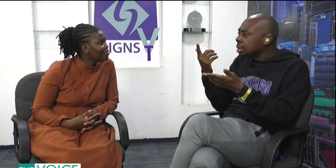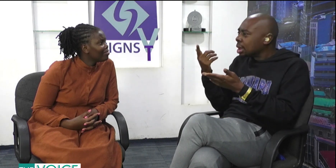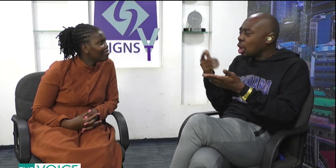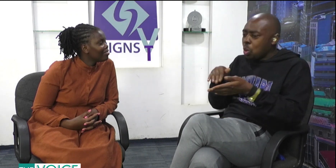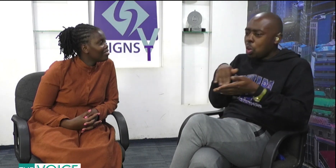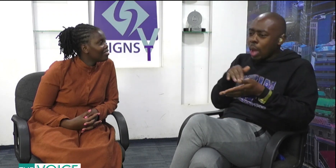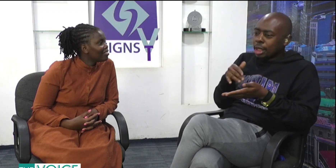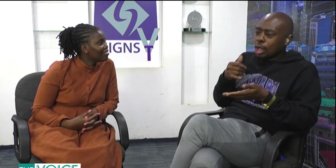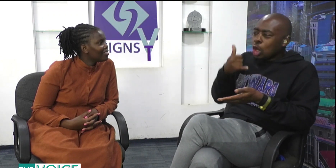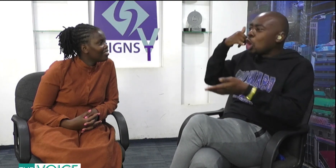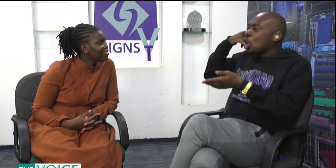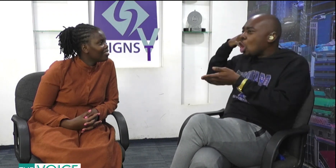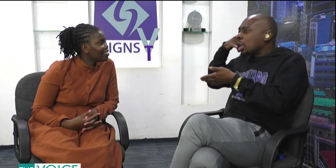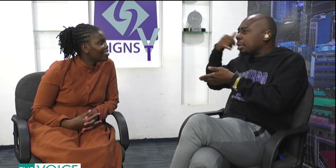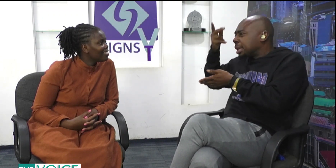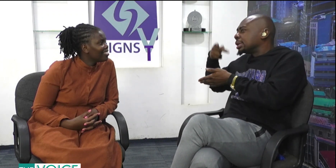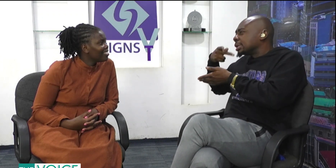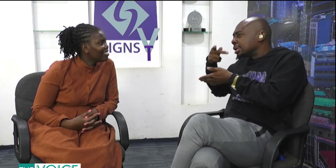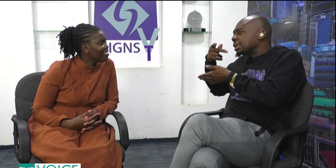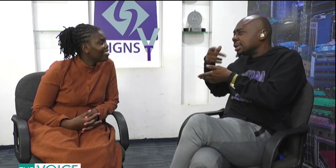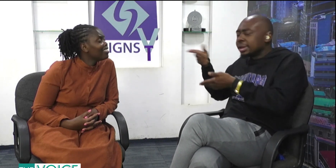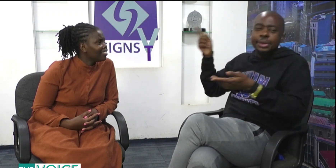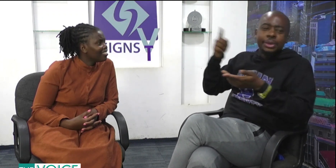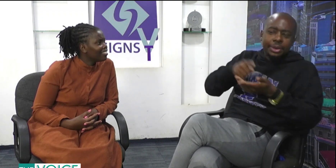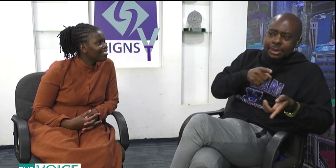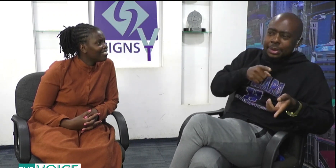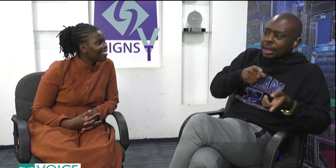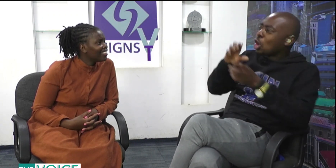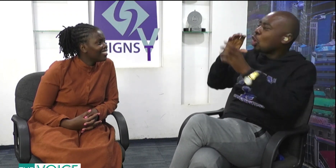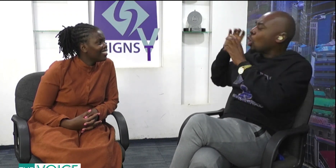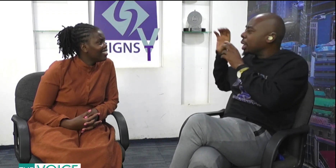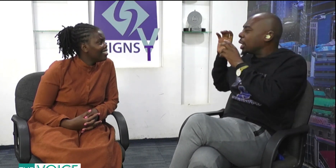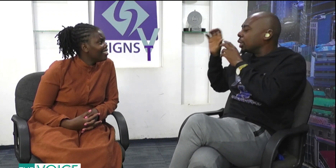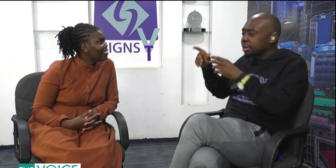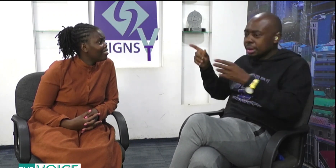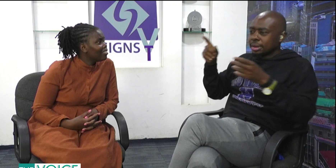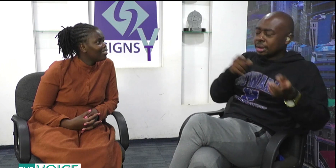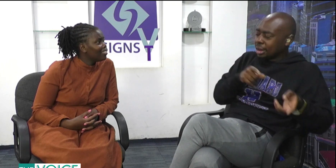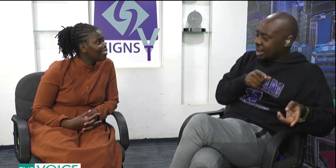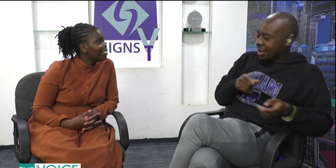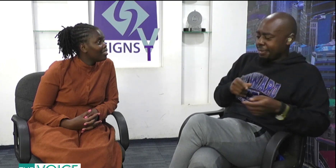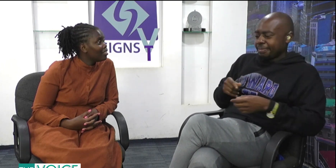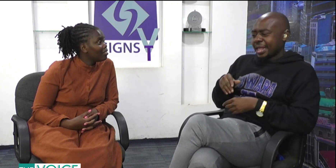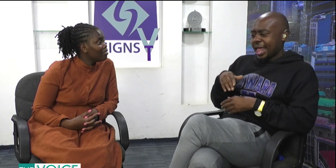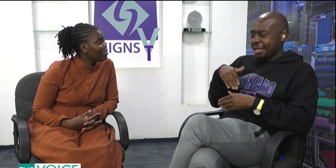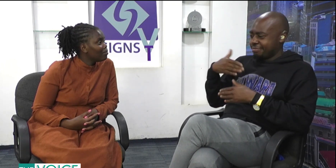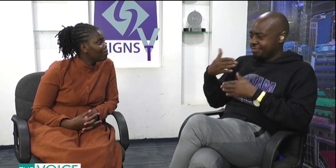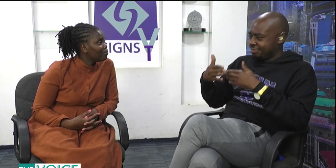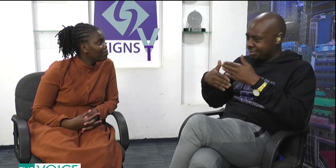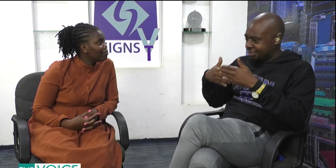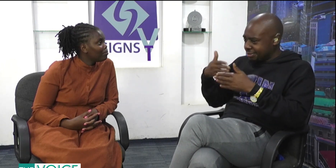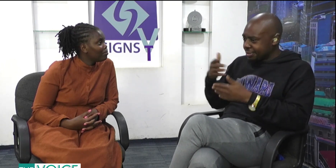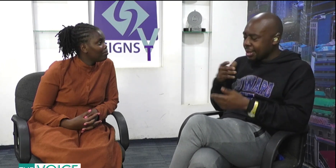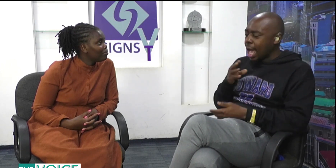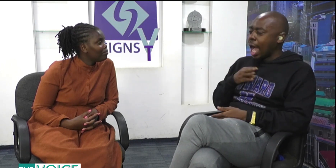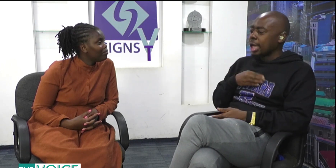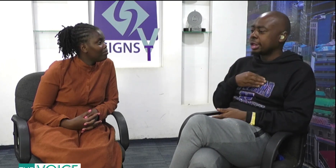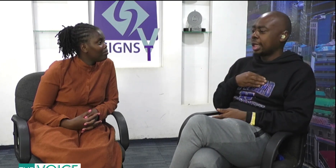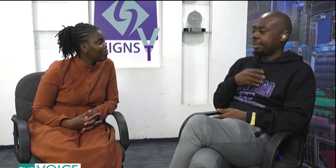So he could take me to the hospital, take me to school, call my parents. I communicate with my parents.